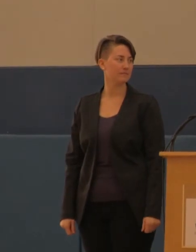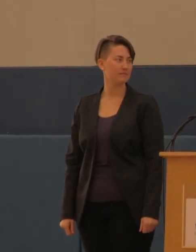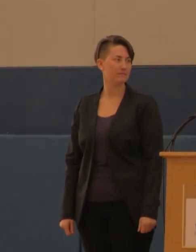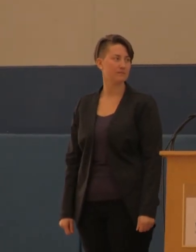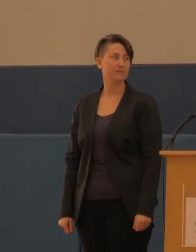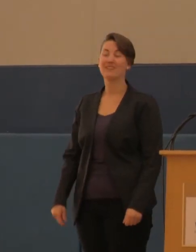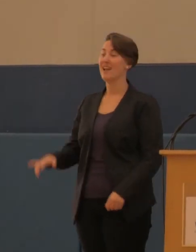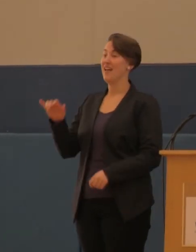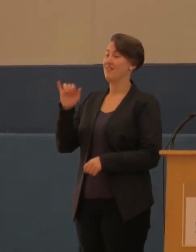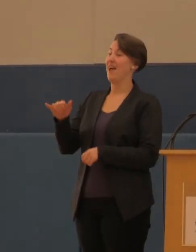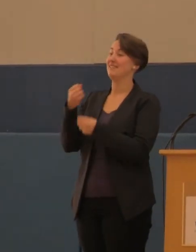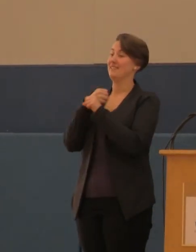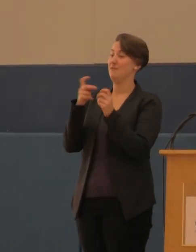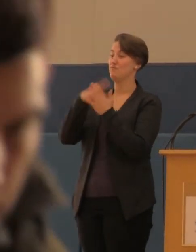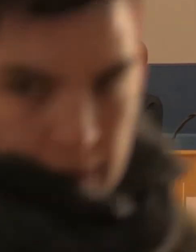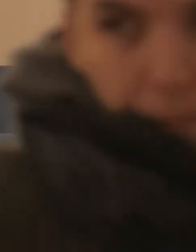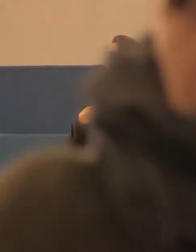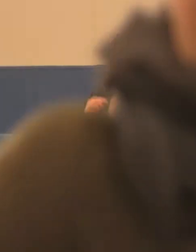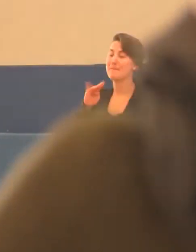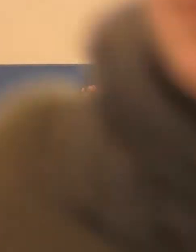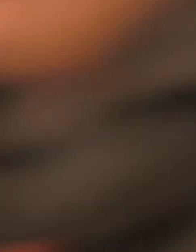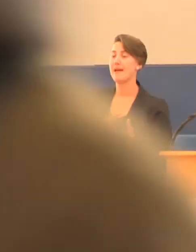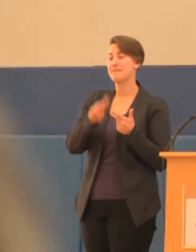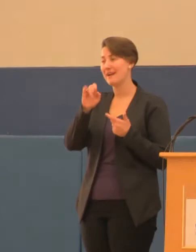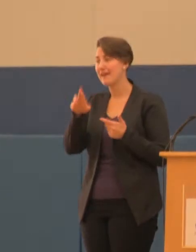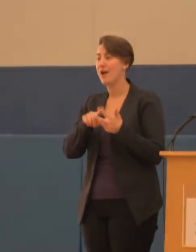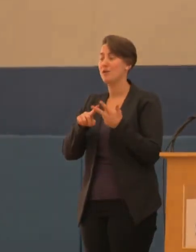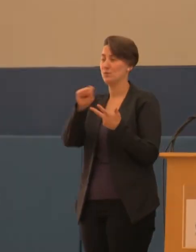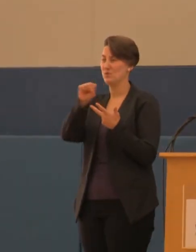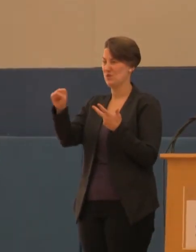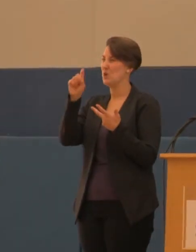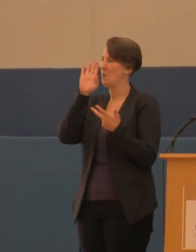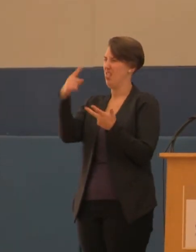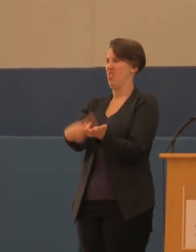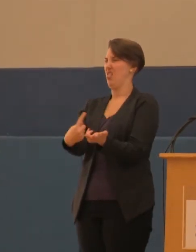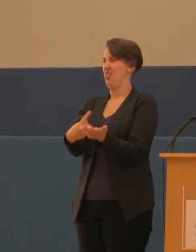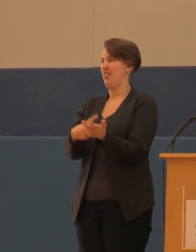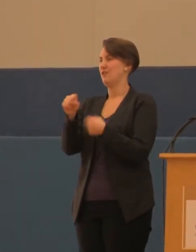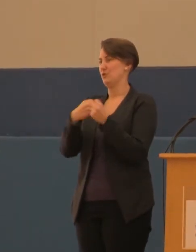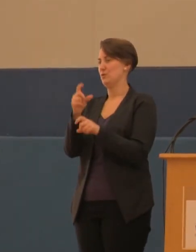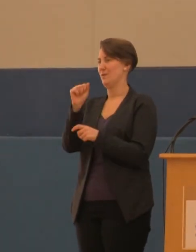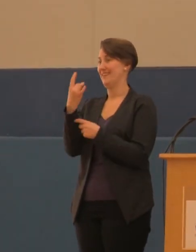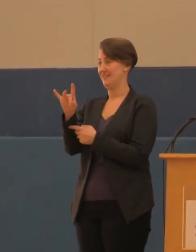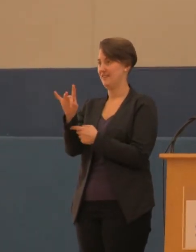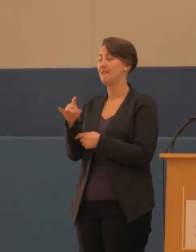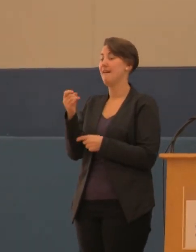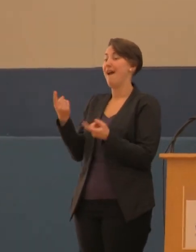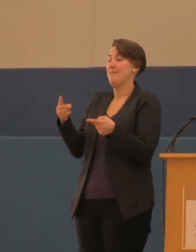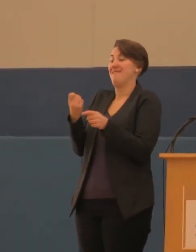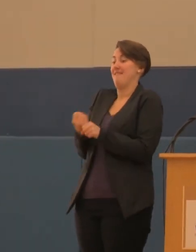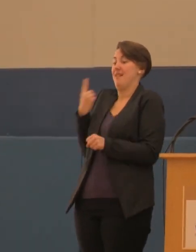Essential safety net programs like Medicaid, Medicare, and Social Security are on the menu in 2018. At the end of